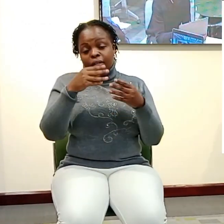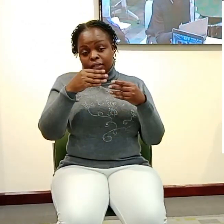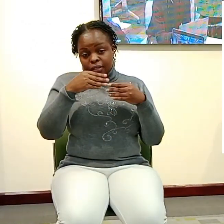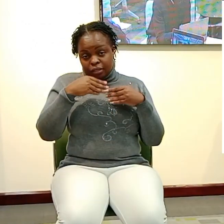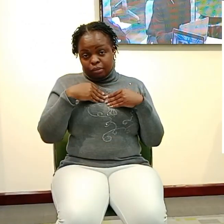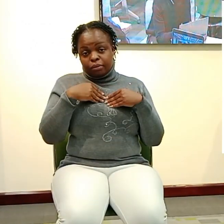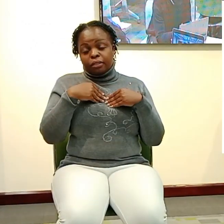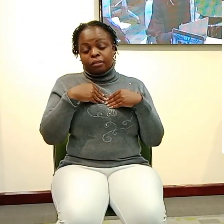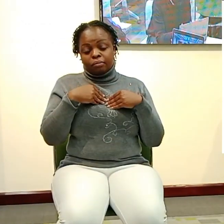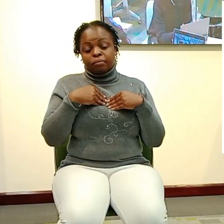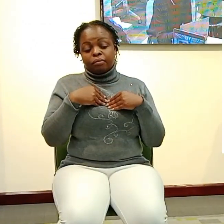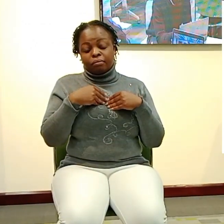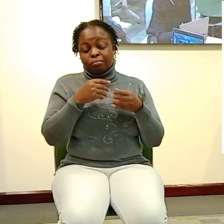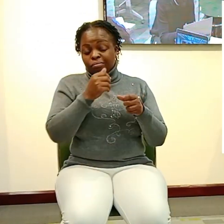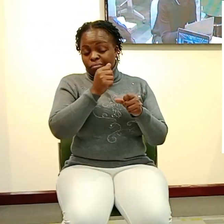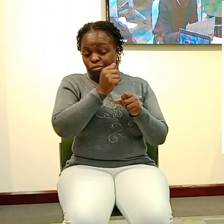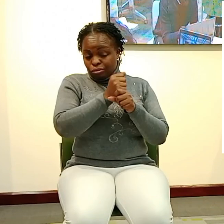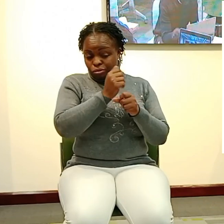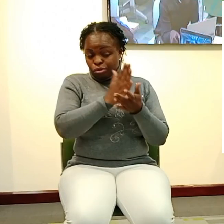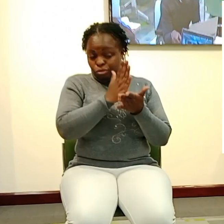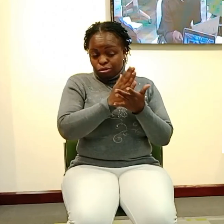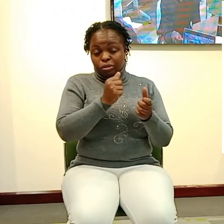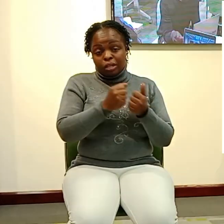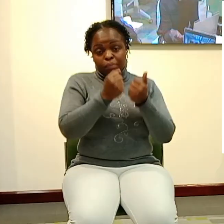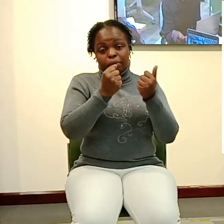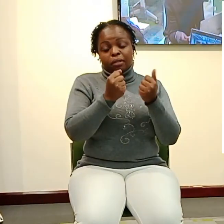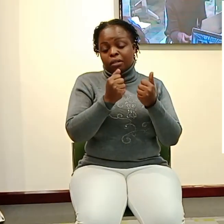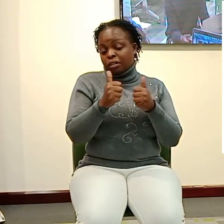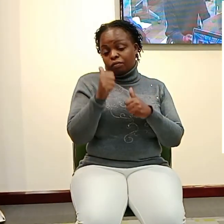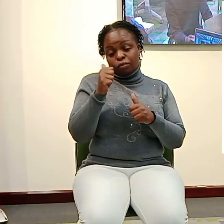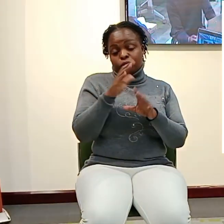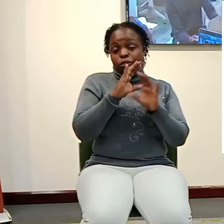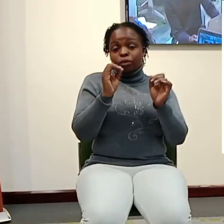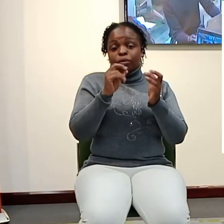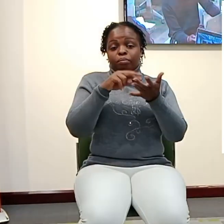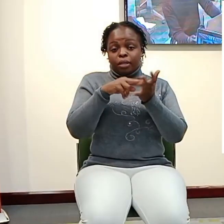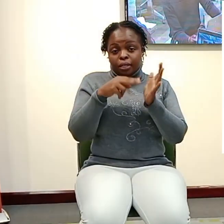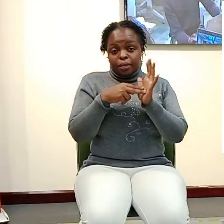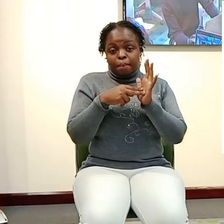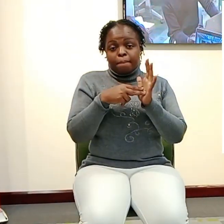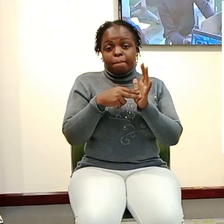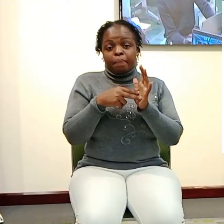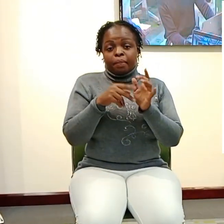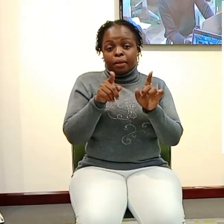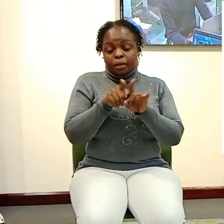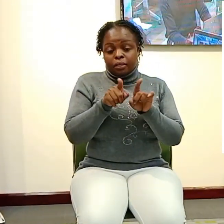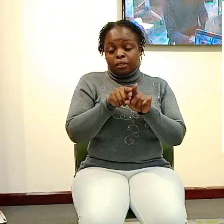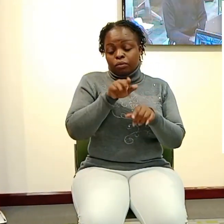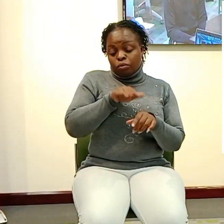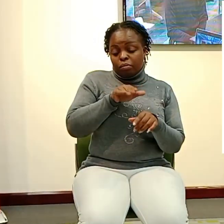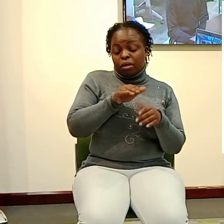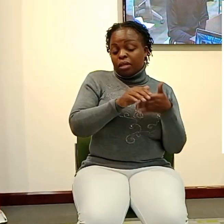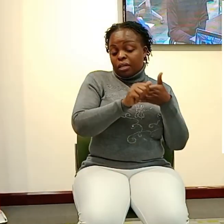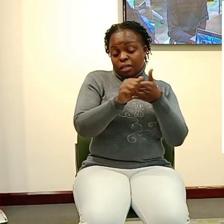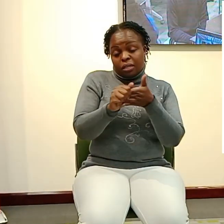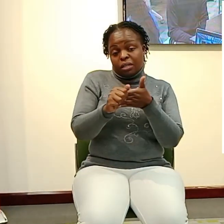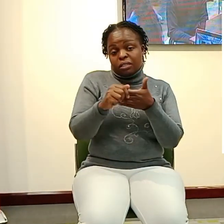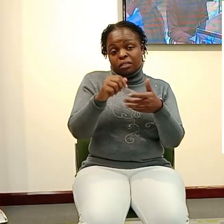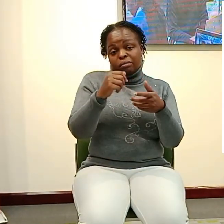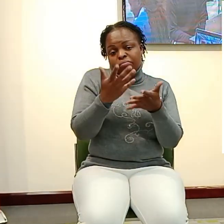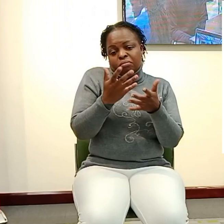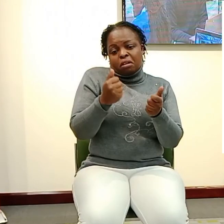accepts is being done and doesn't deny. So where does that leave you as women leaders,